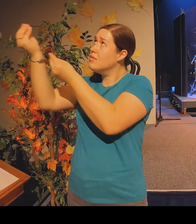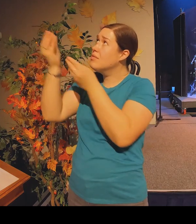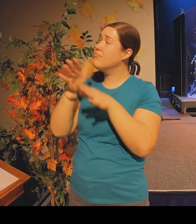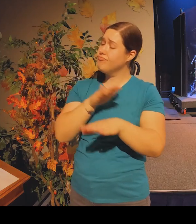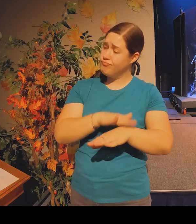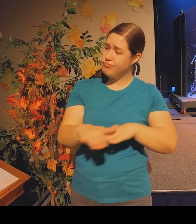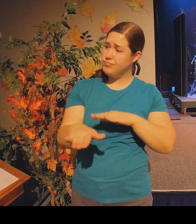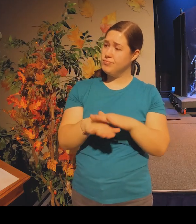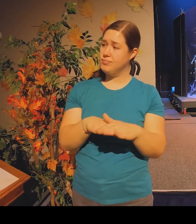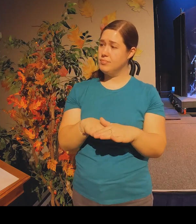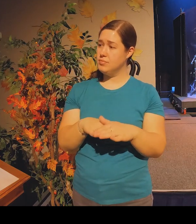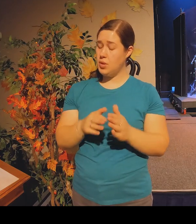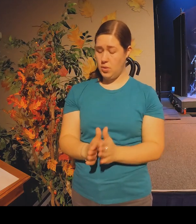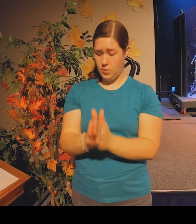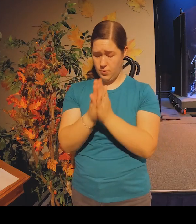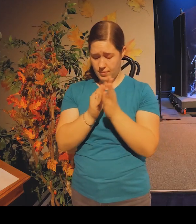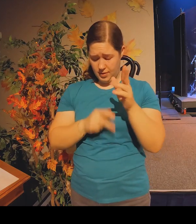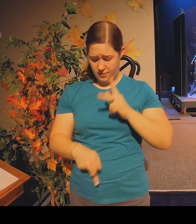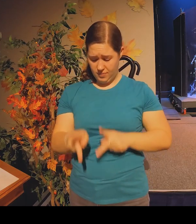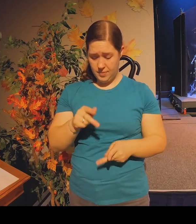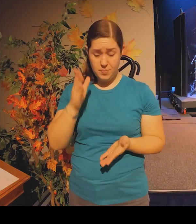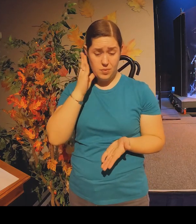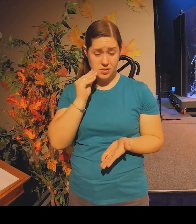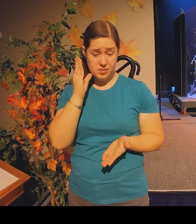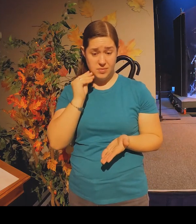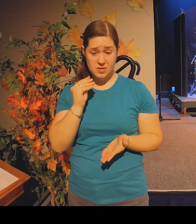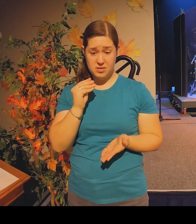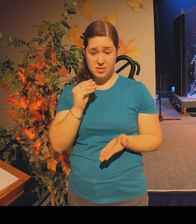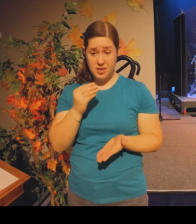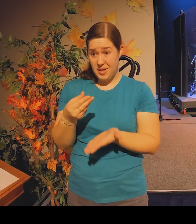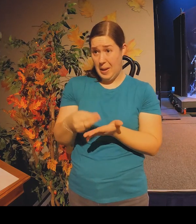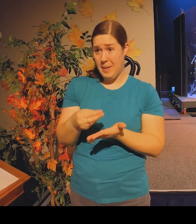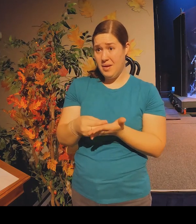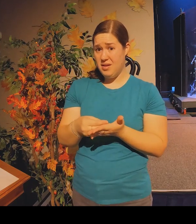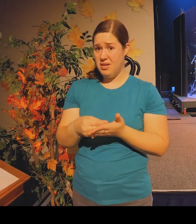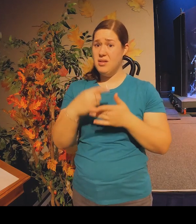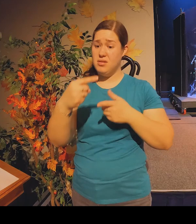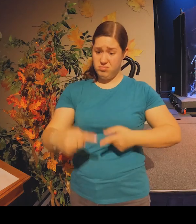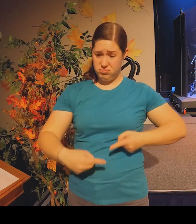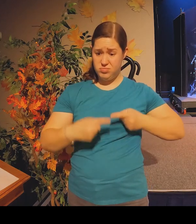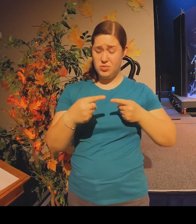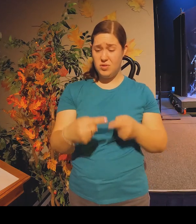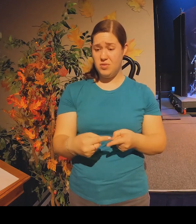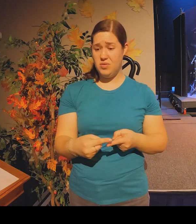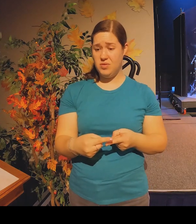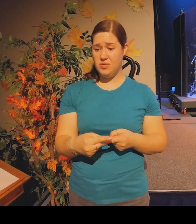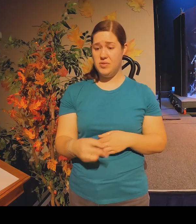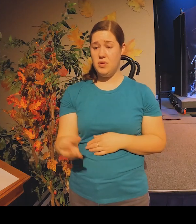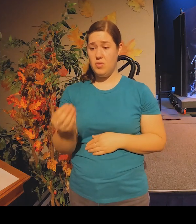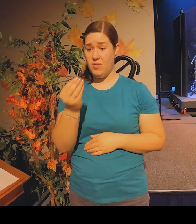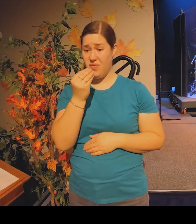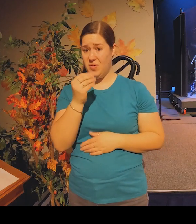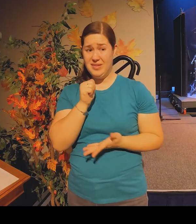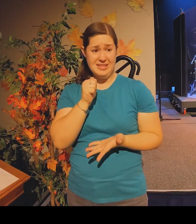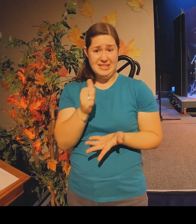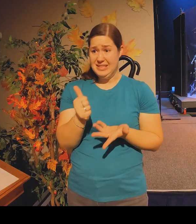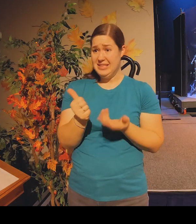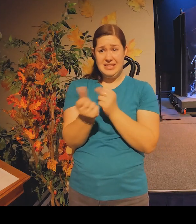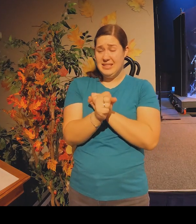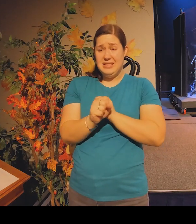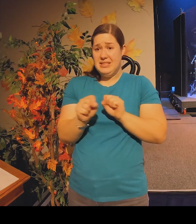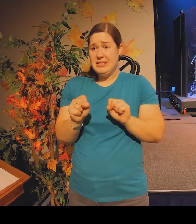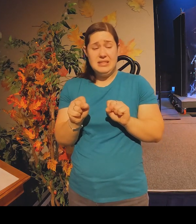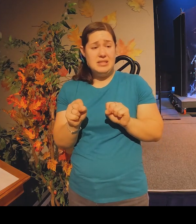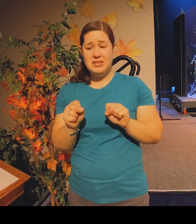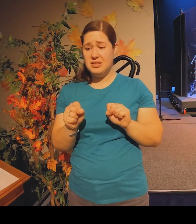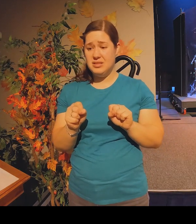those experiencing economic difficulties, food insecurity, homelessness in our community, state, and country, and around the